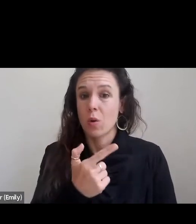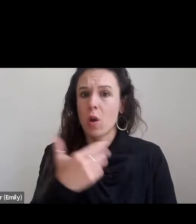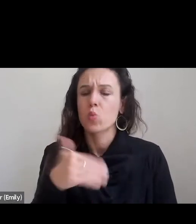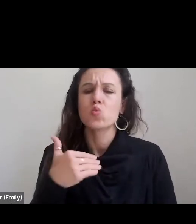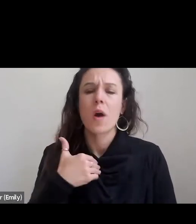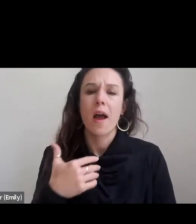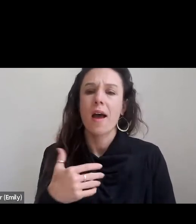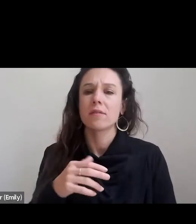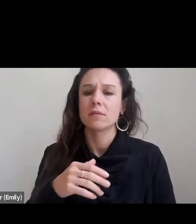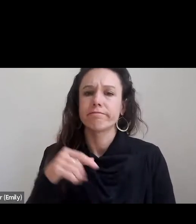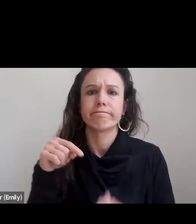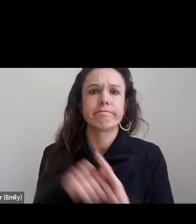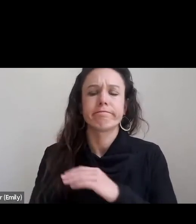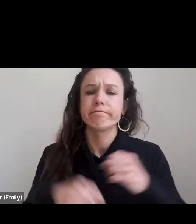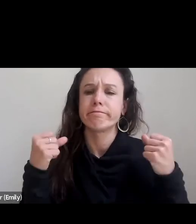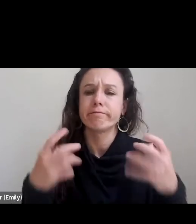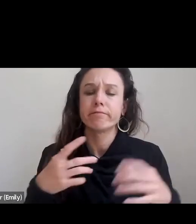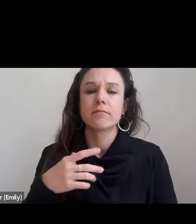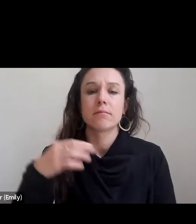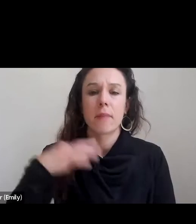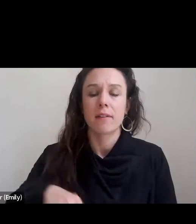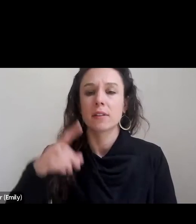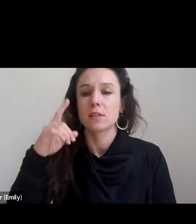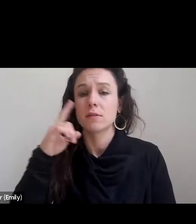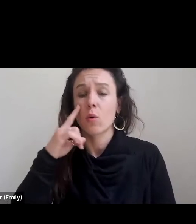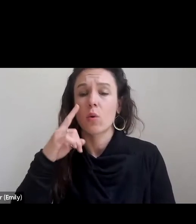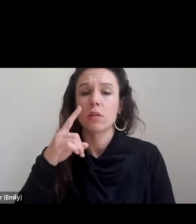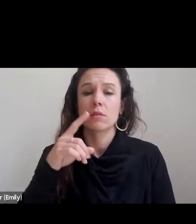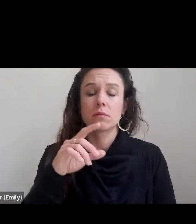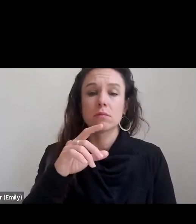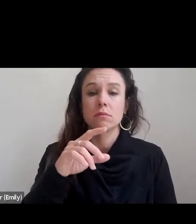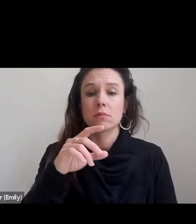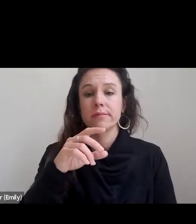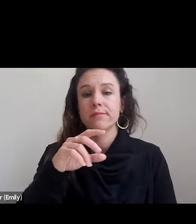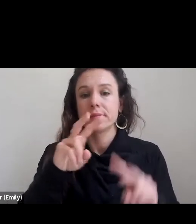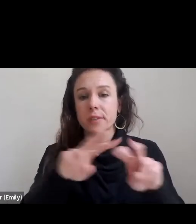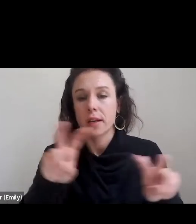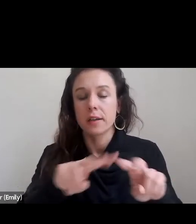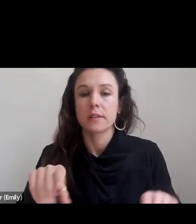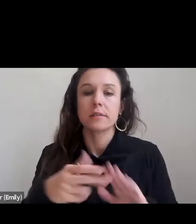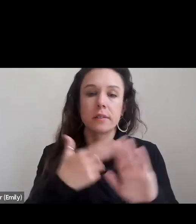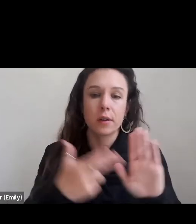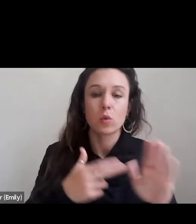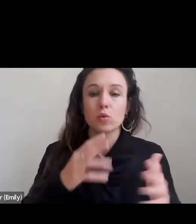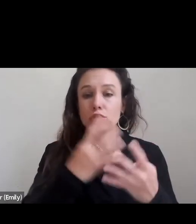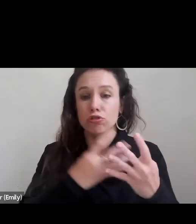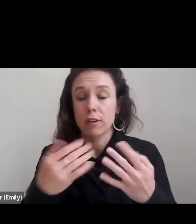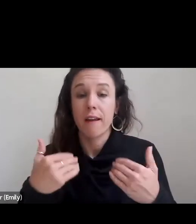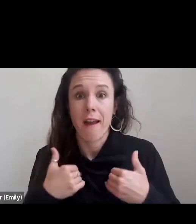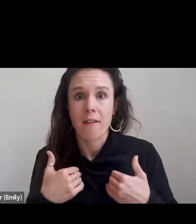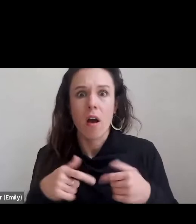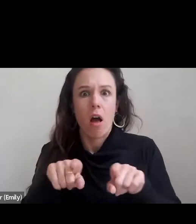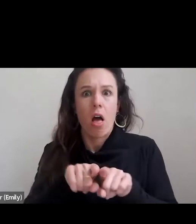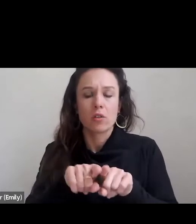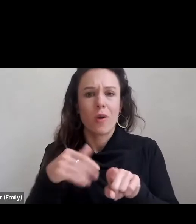package under early periodic screening, diagnosis, and treatment, EPSDT. We also have a rich package